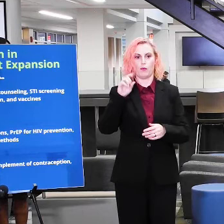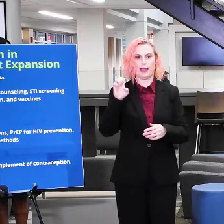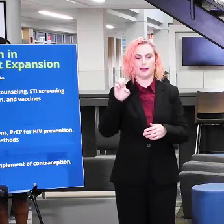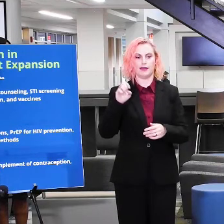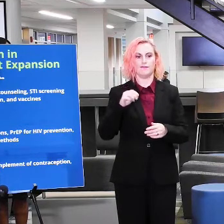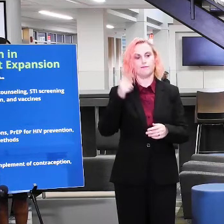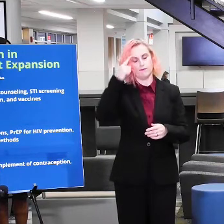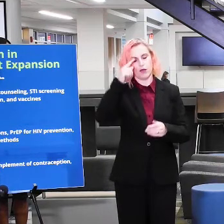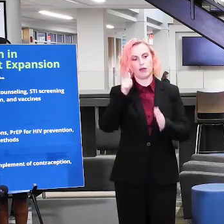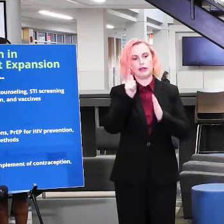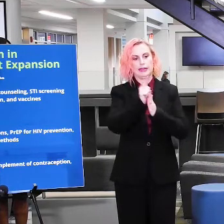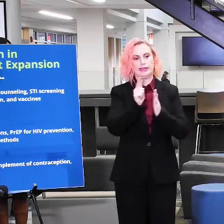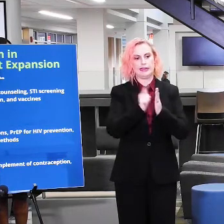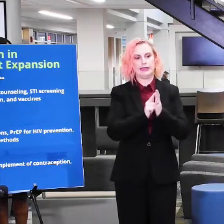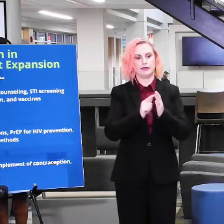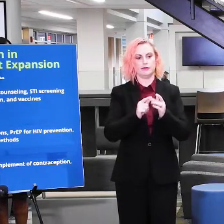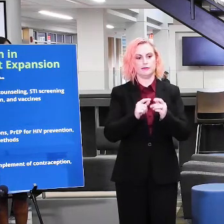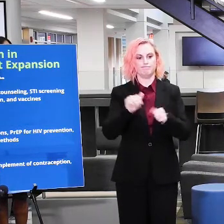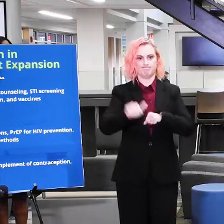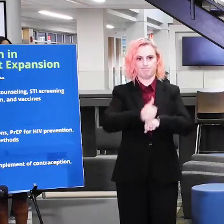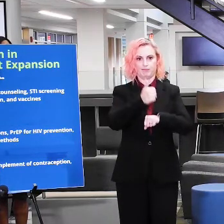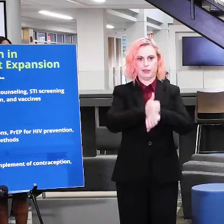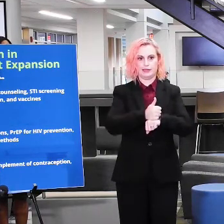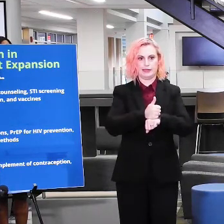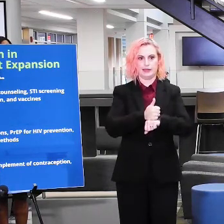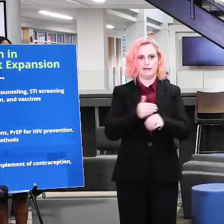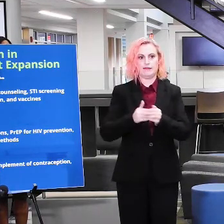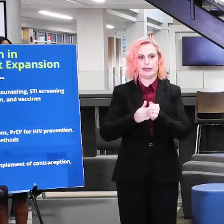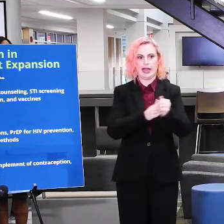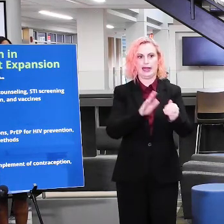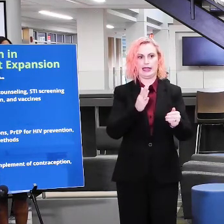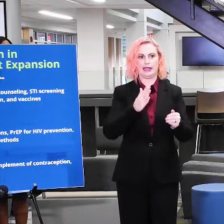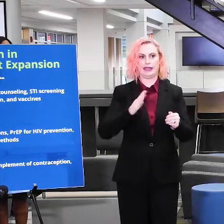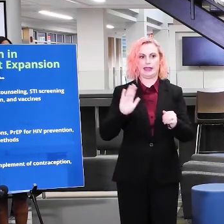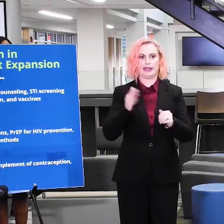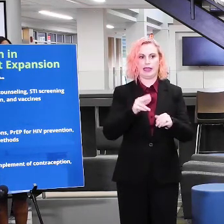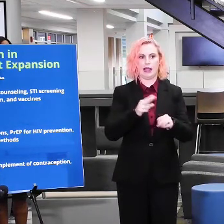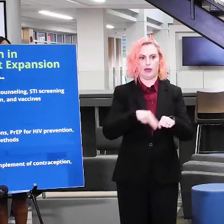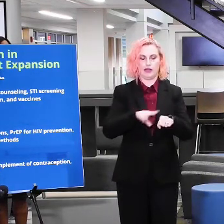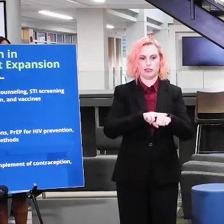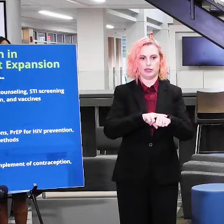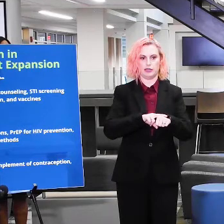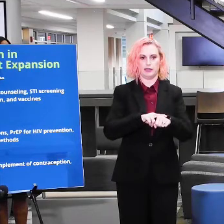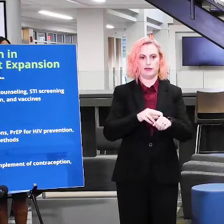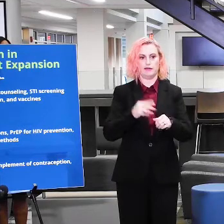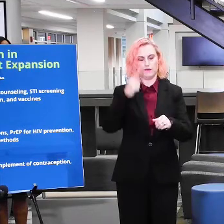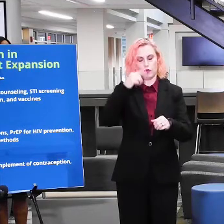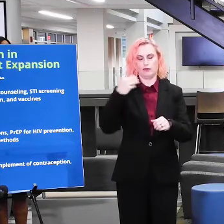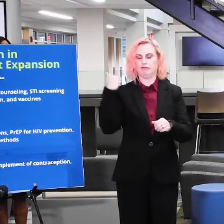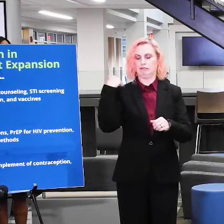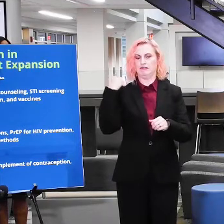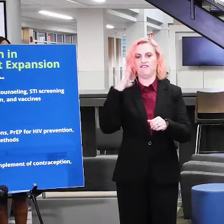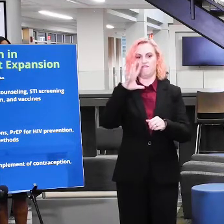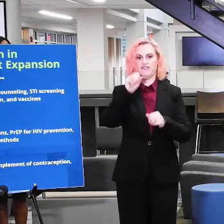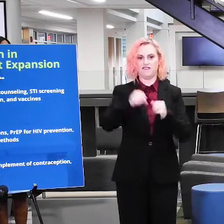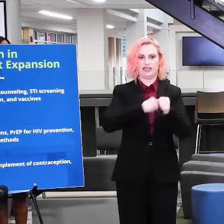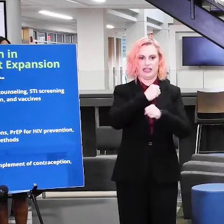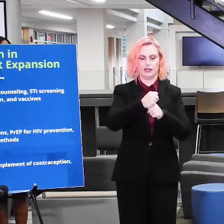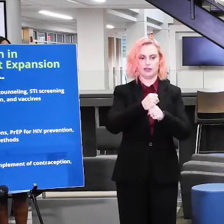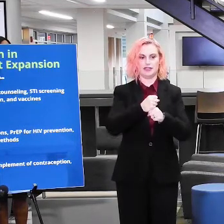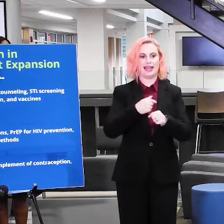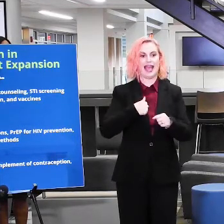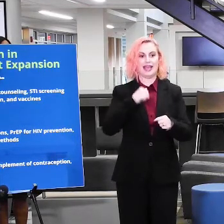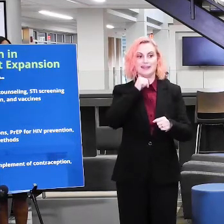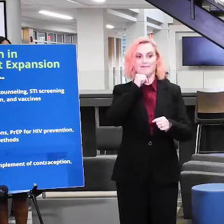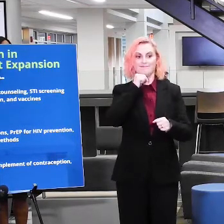nation and our understanding of the law and cultural norms related to reproductive rights for almost the last 50 years. While I do not agree